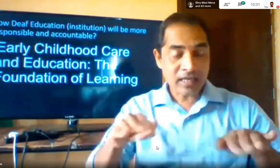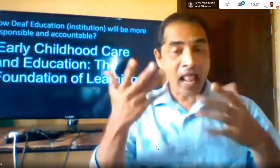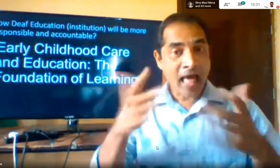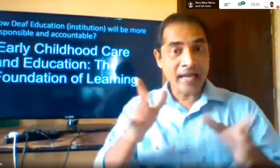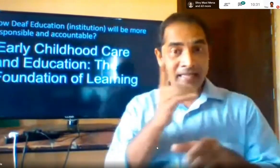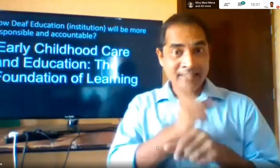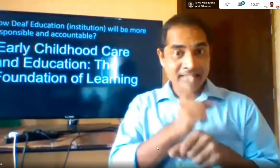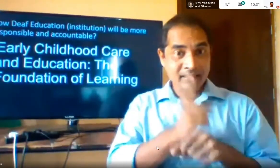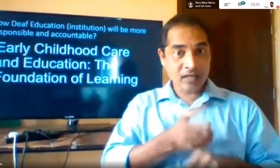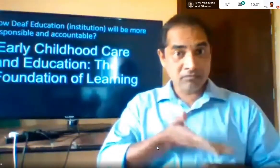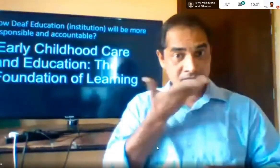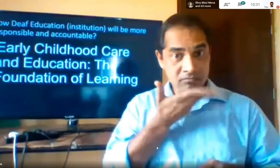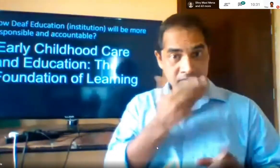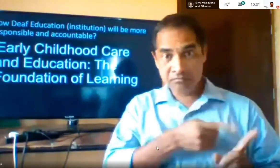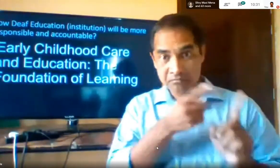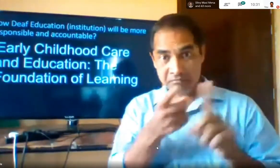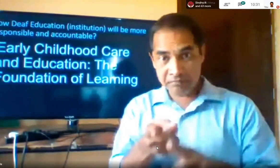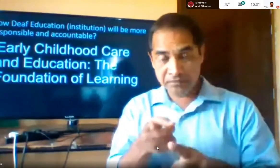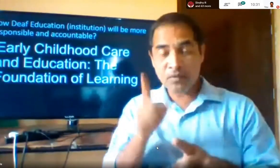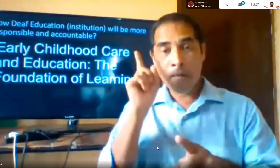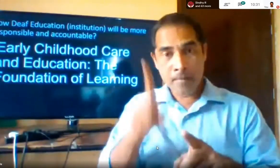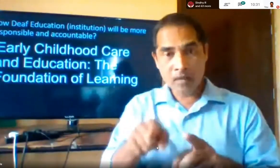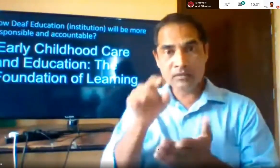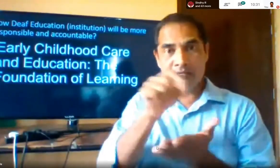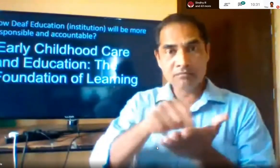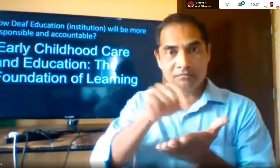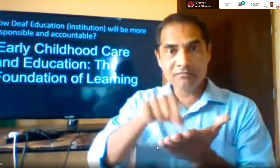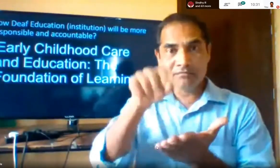deaf education, all the deaf and the hearing.